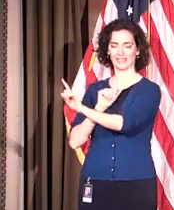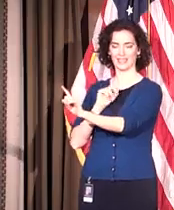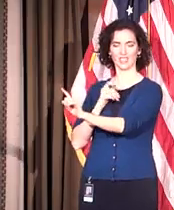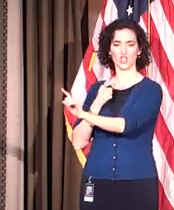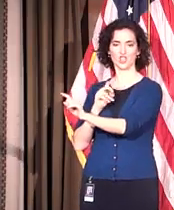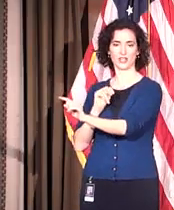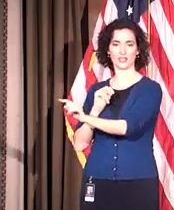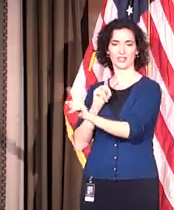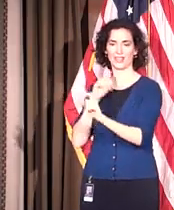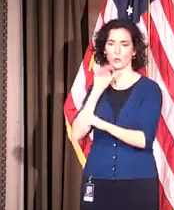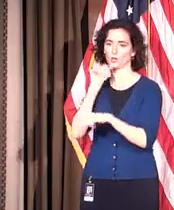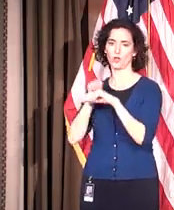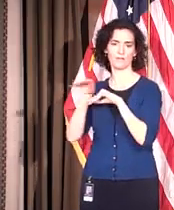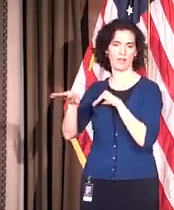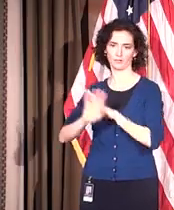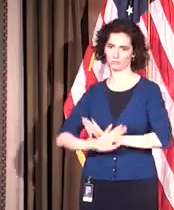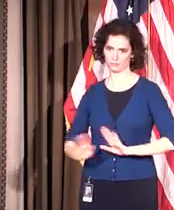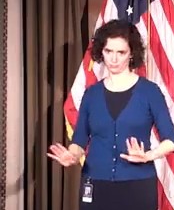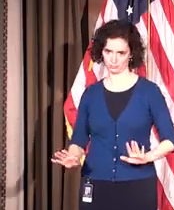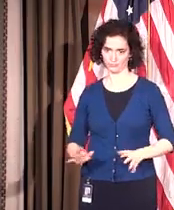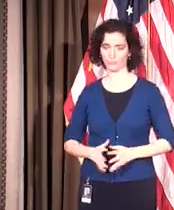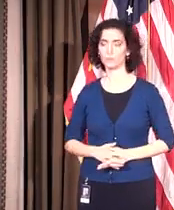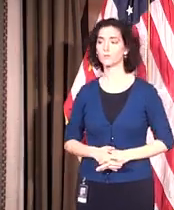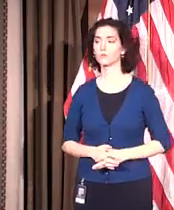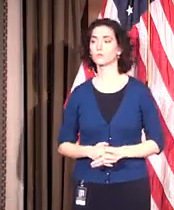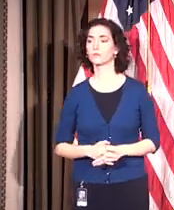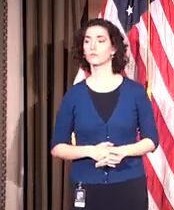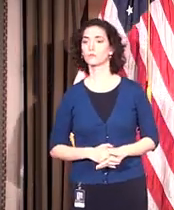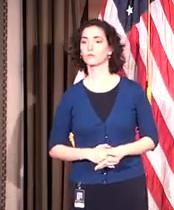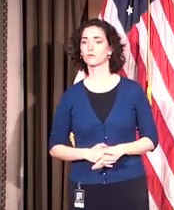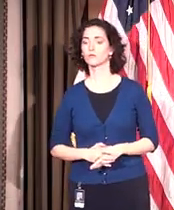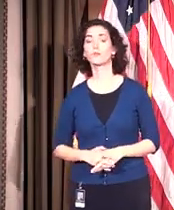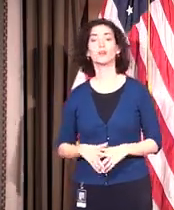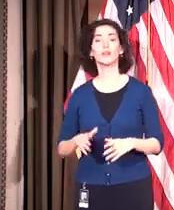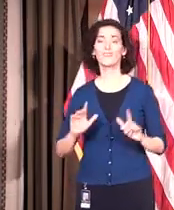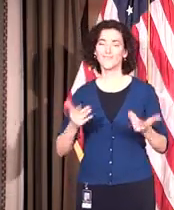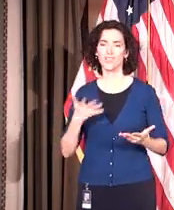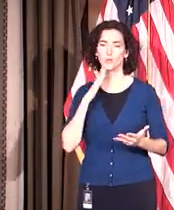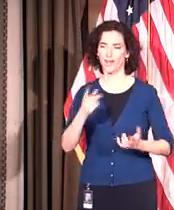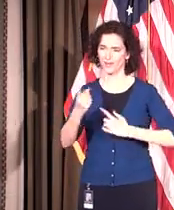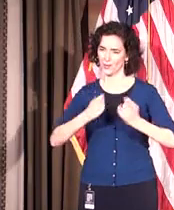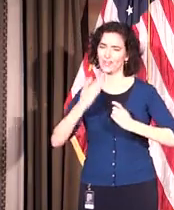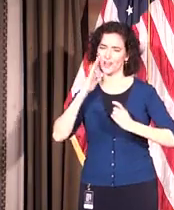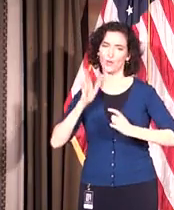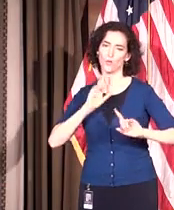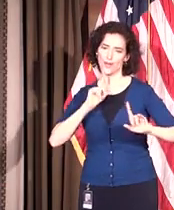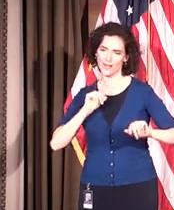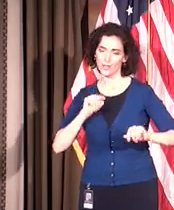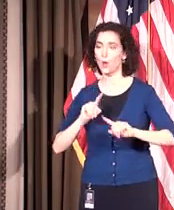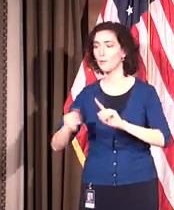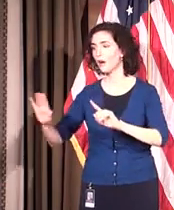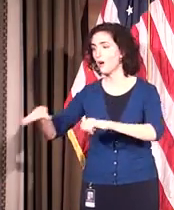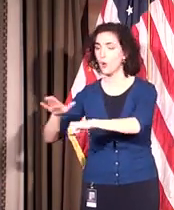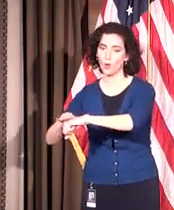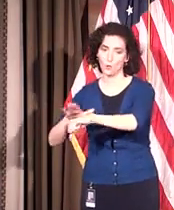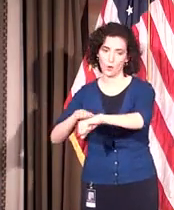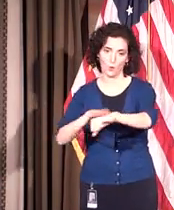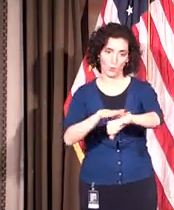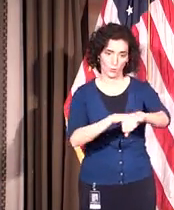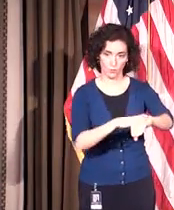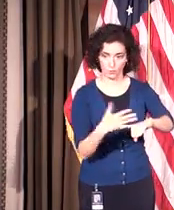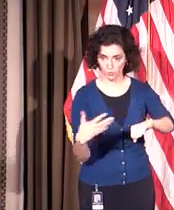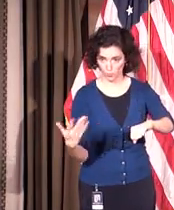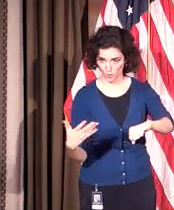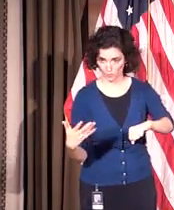Now, I'll be happy to answer other questions on the antigens afterwards. I do want to caution about